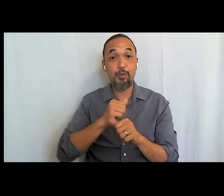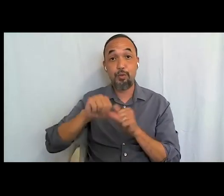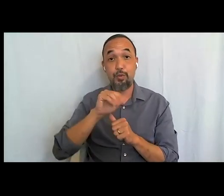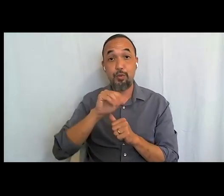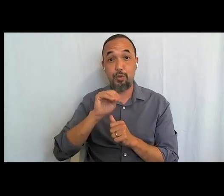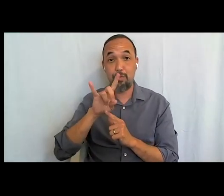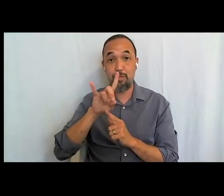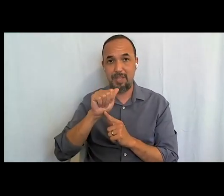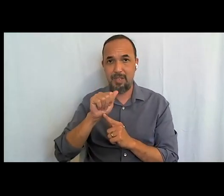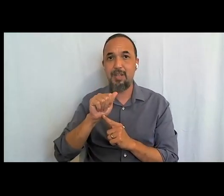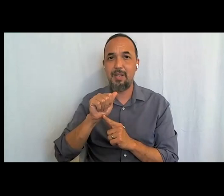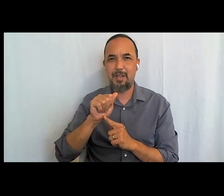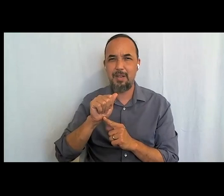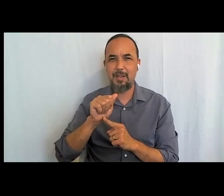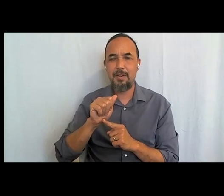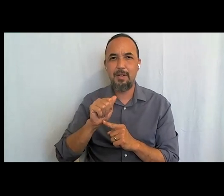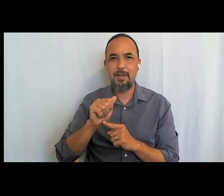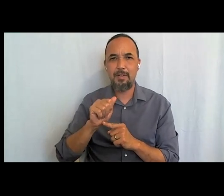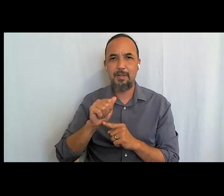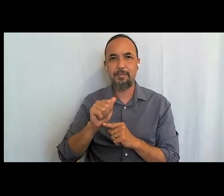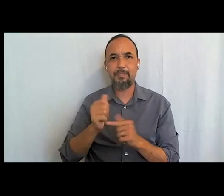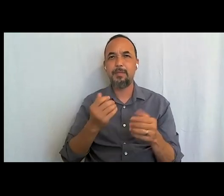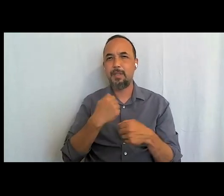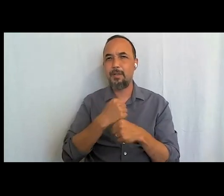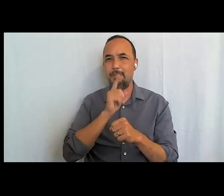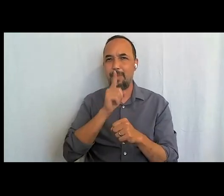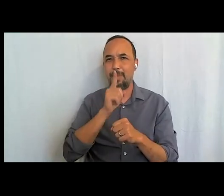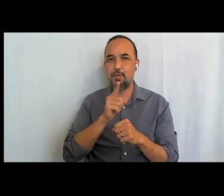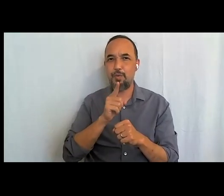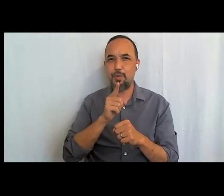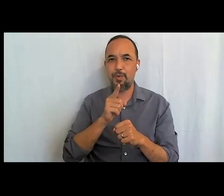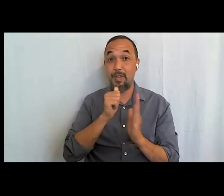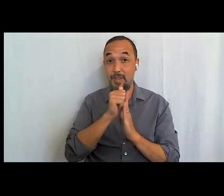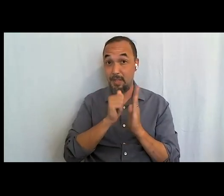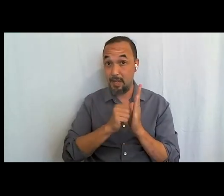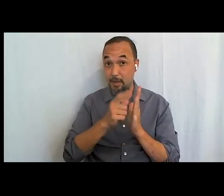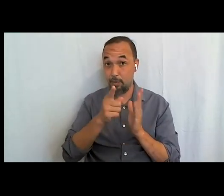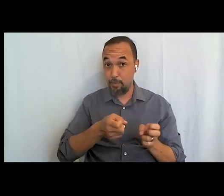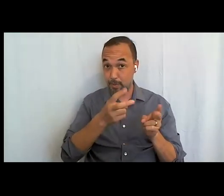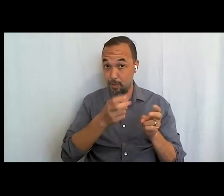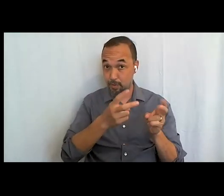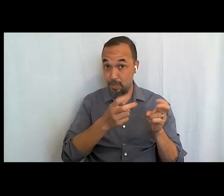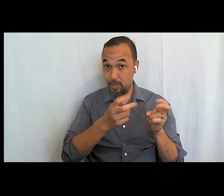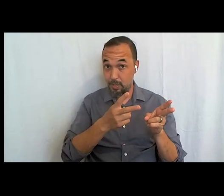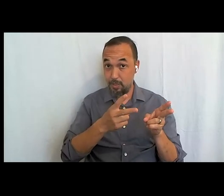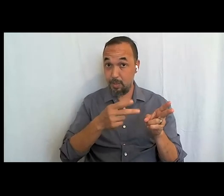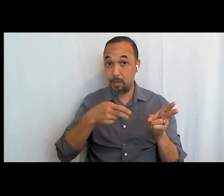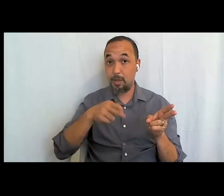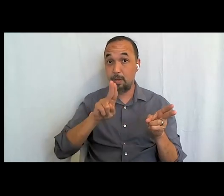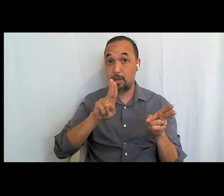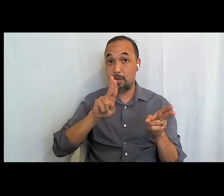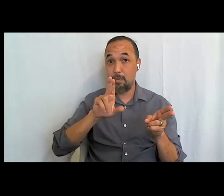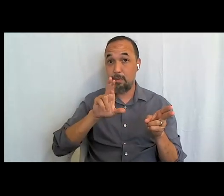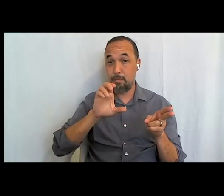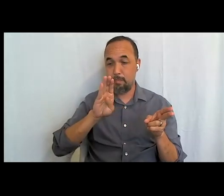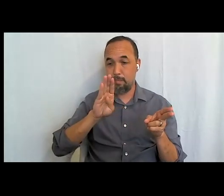in the other session, is you want to make sure that the accounts you're posting these things on for the hunt are public so that the judges and harsh